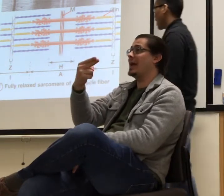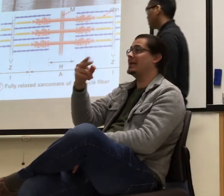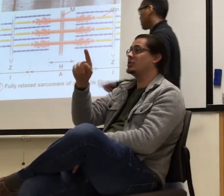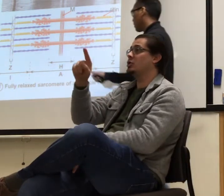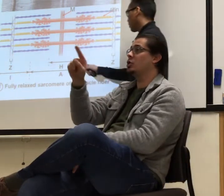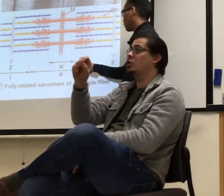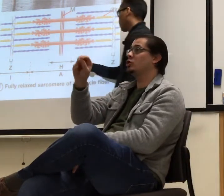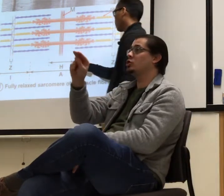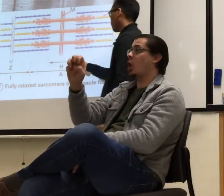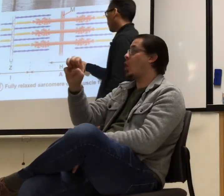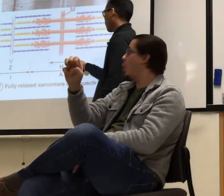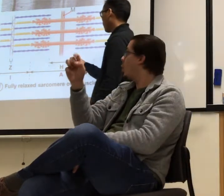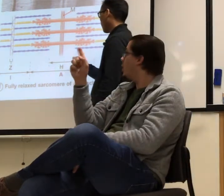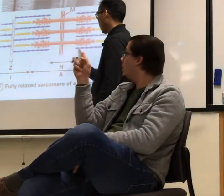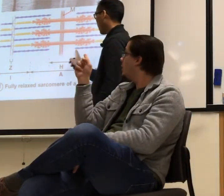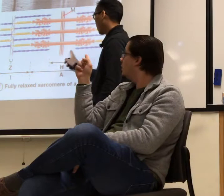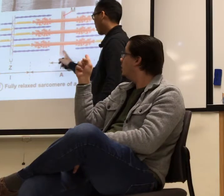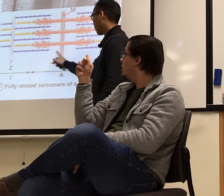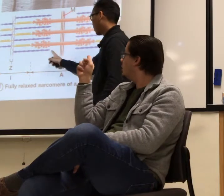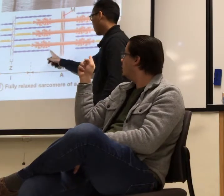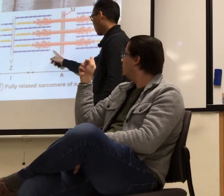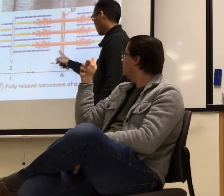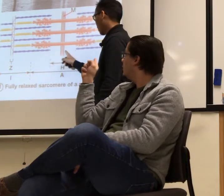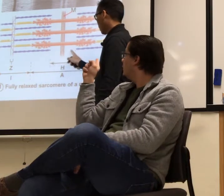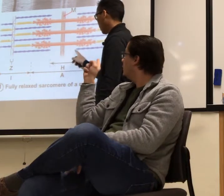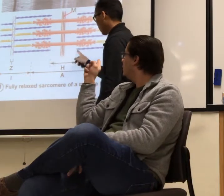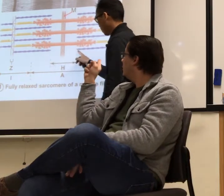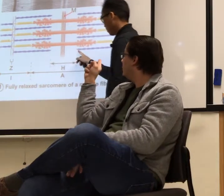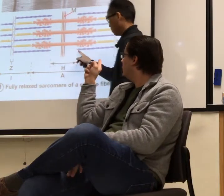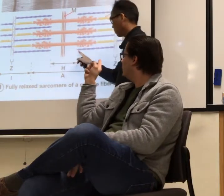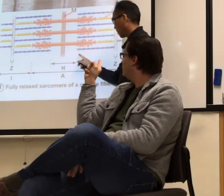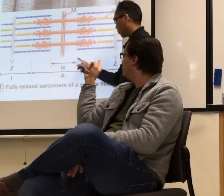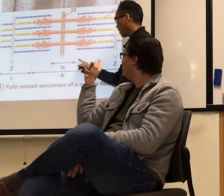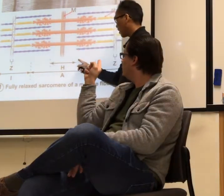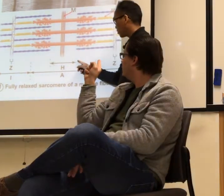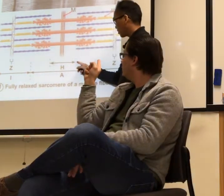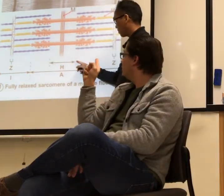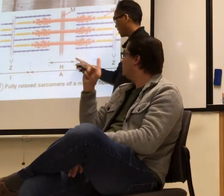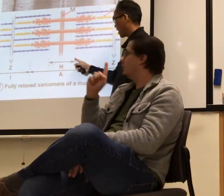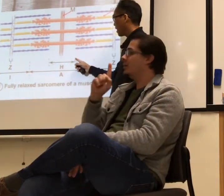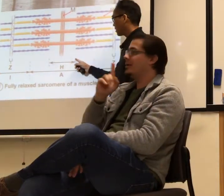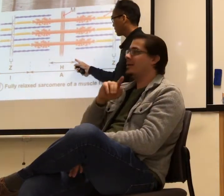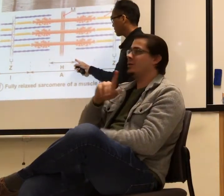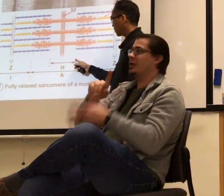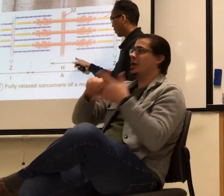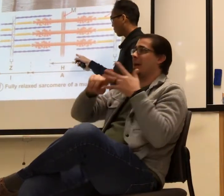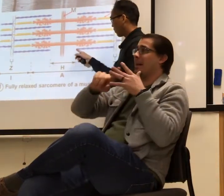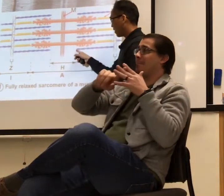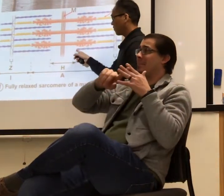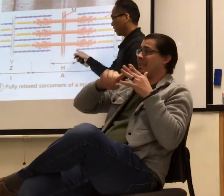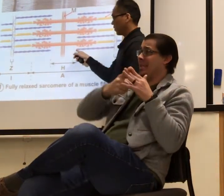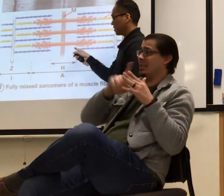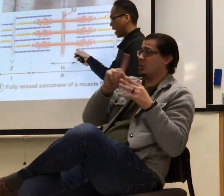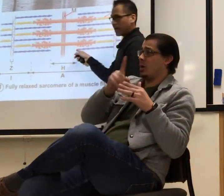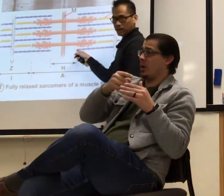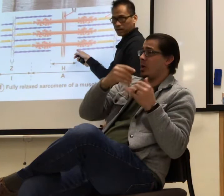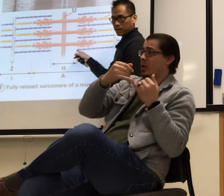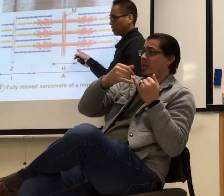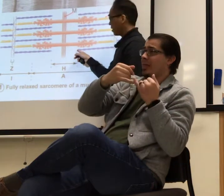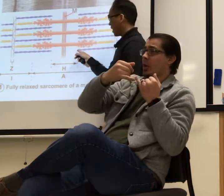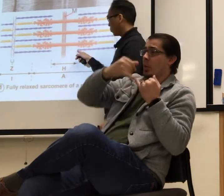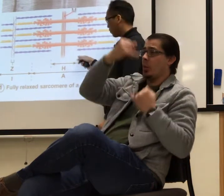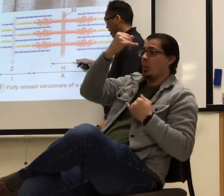So the H zone, right here, it pretty much begins where the thin filaments